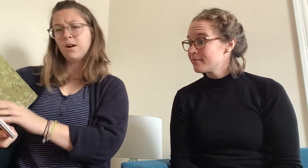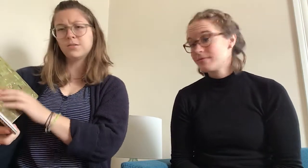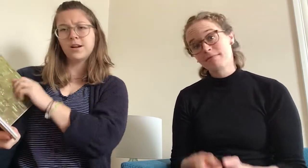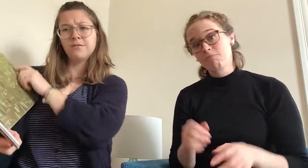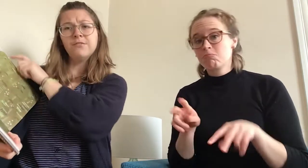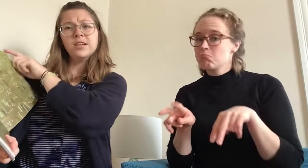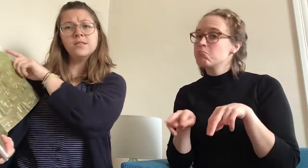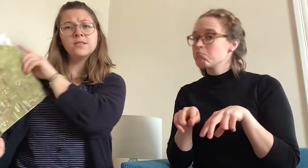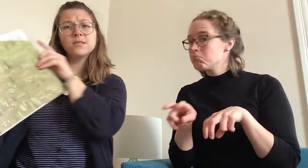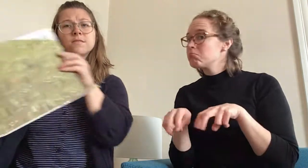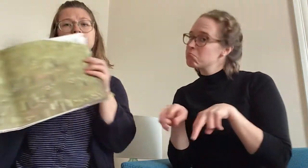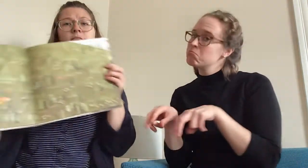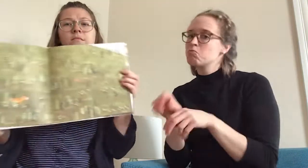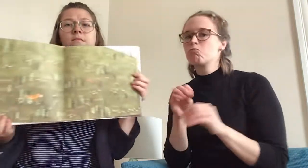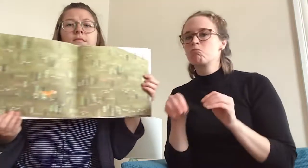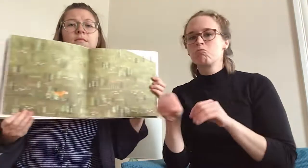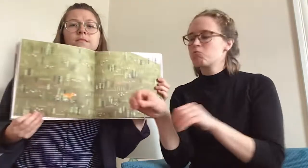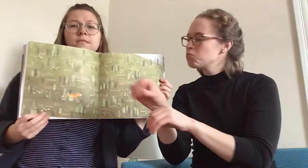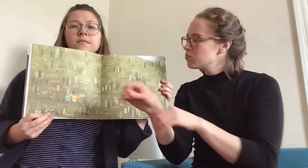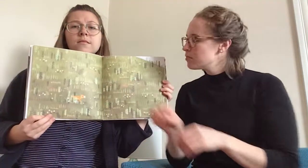He walked around in fields,